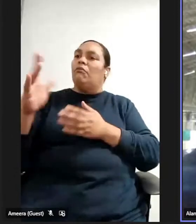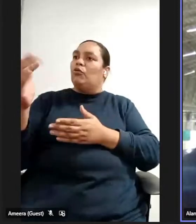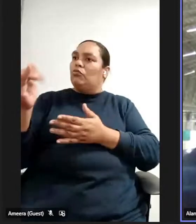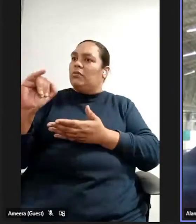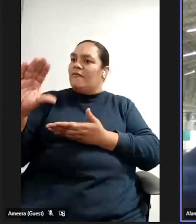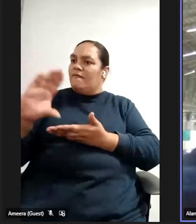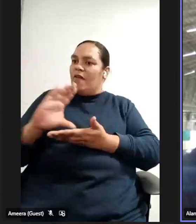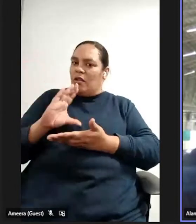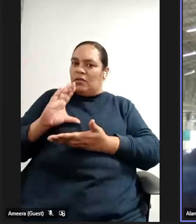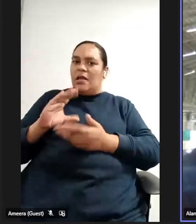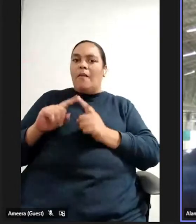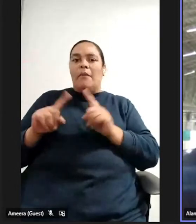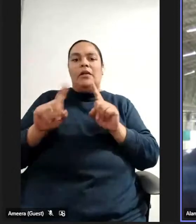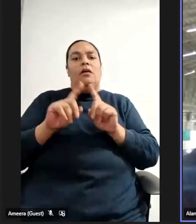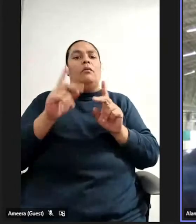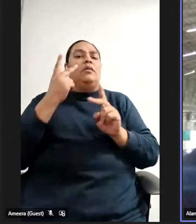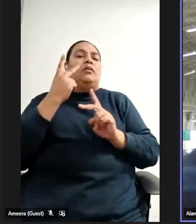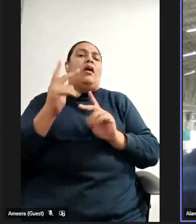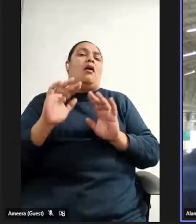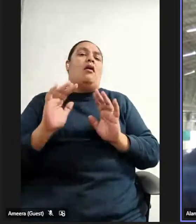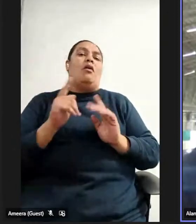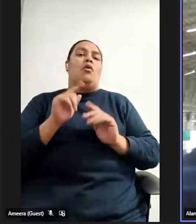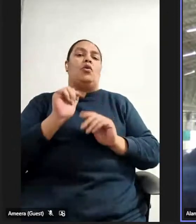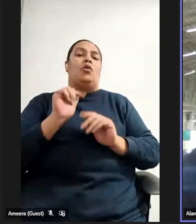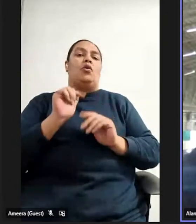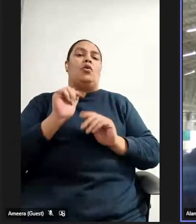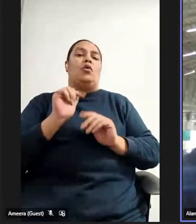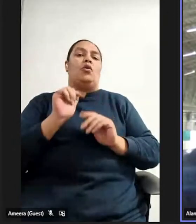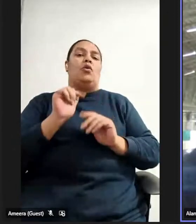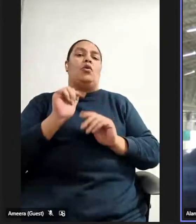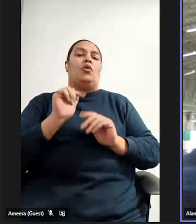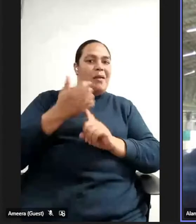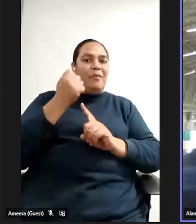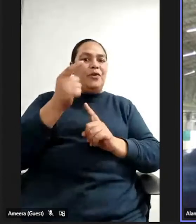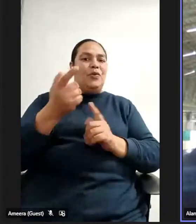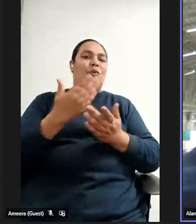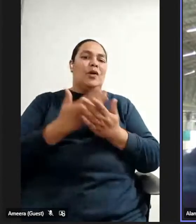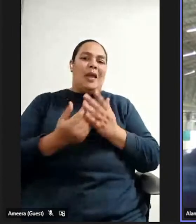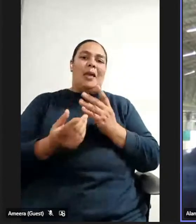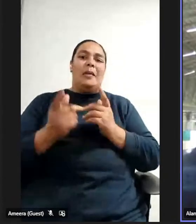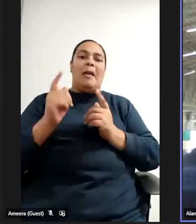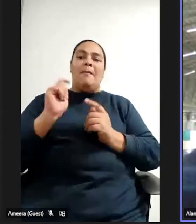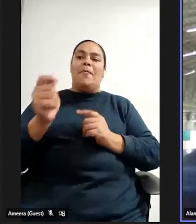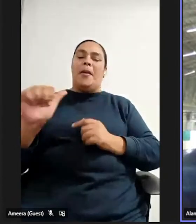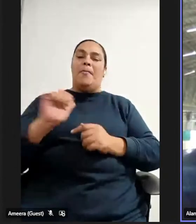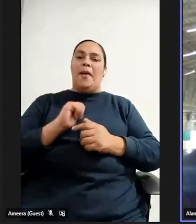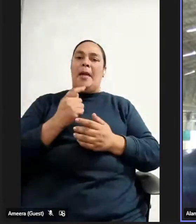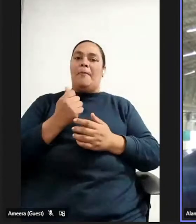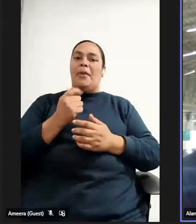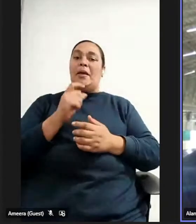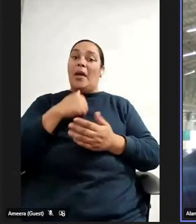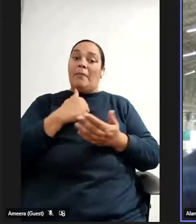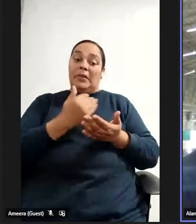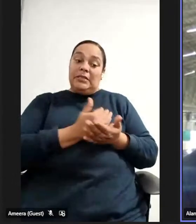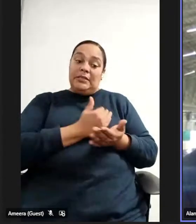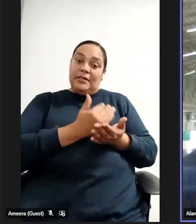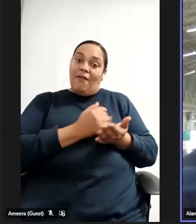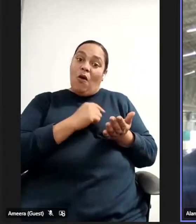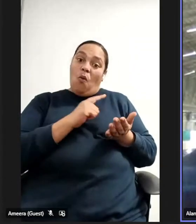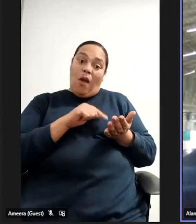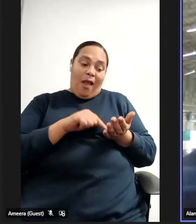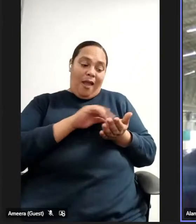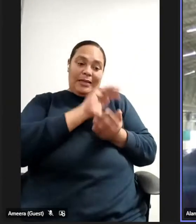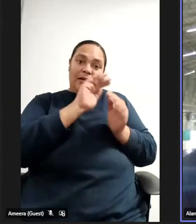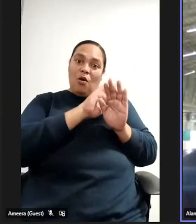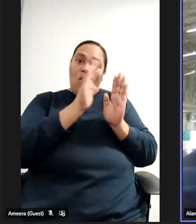at the energy champions. You can actually get paid back money for what you save because you're saving the overall system,